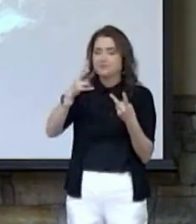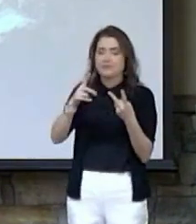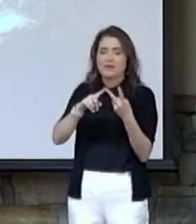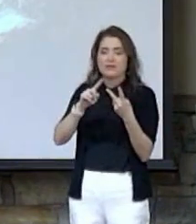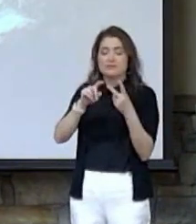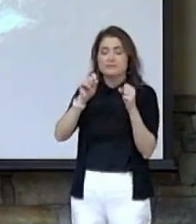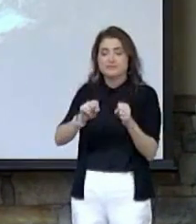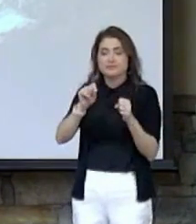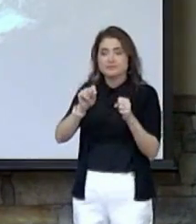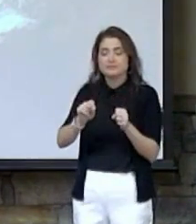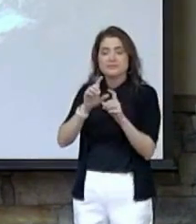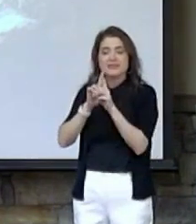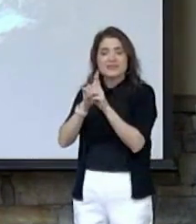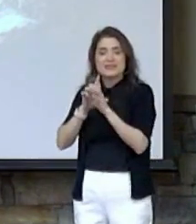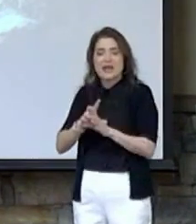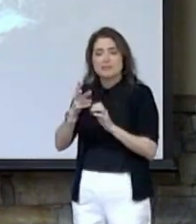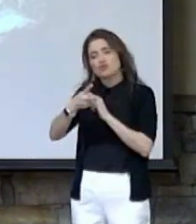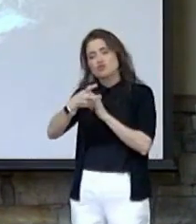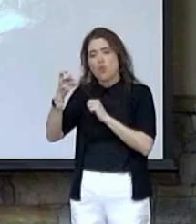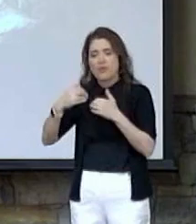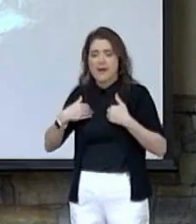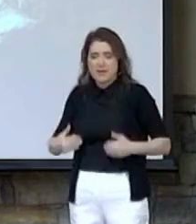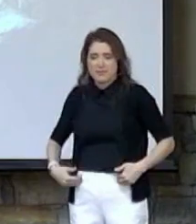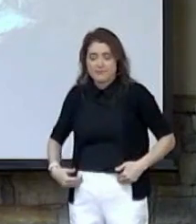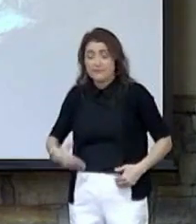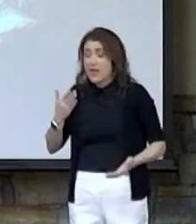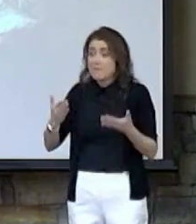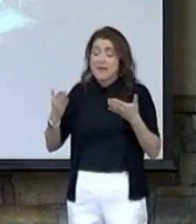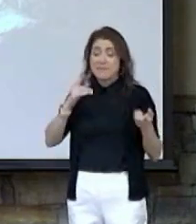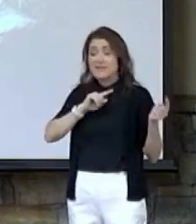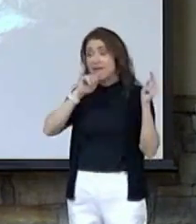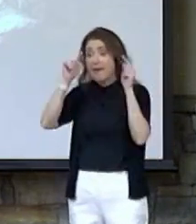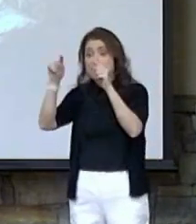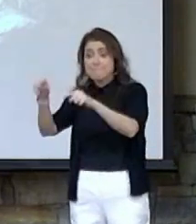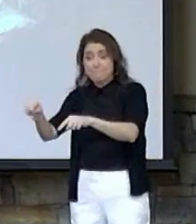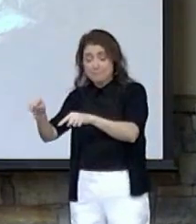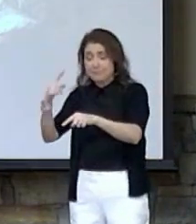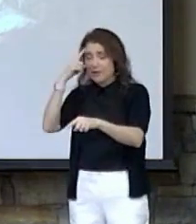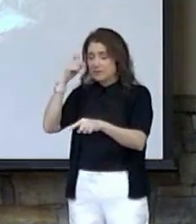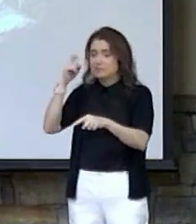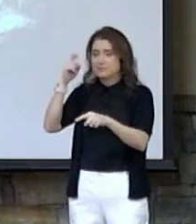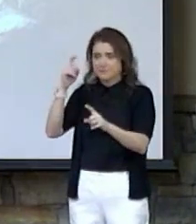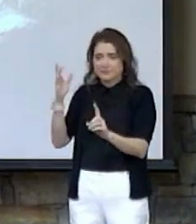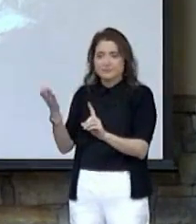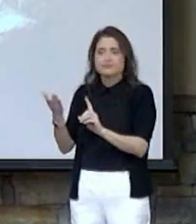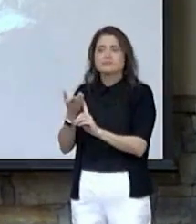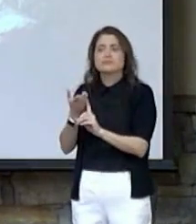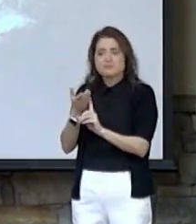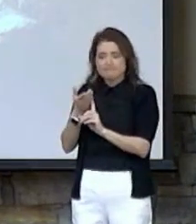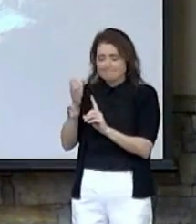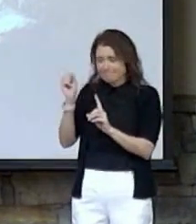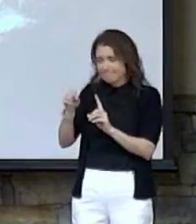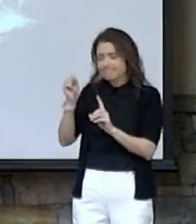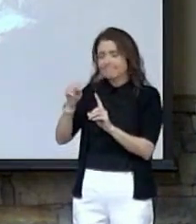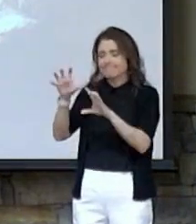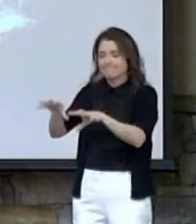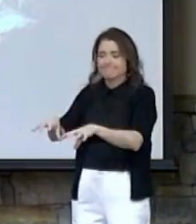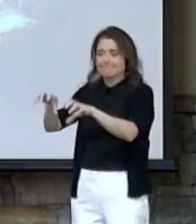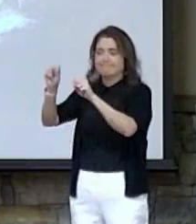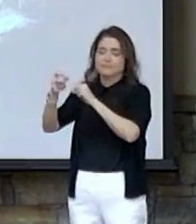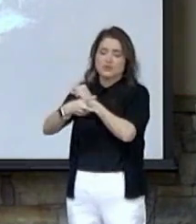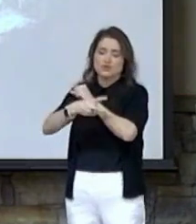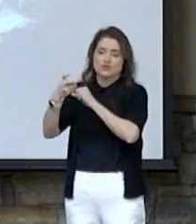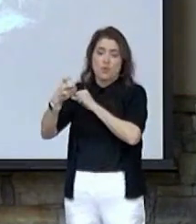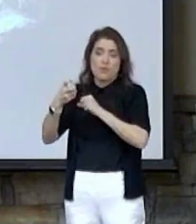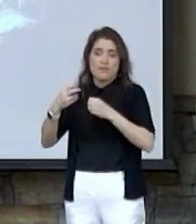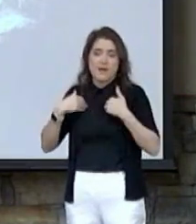disciples stole the body. Maybe they came because they were convinced that this was going to be a part of their message and they simply stole the body.